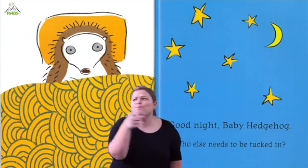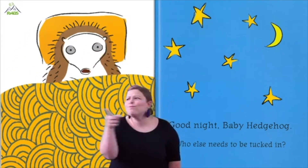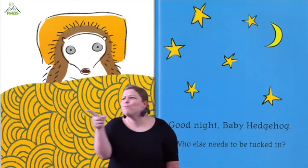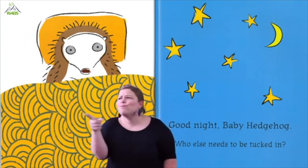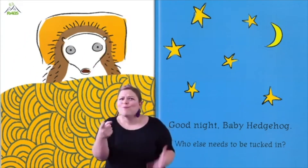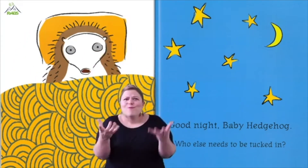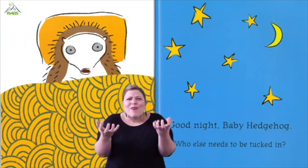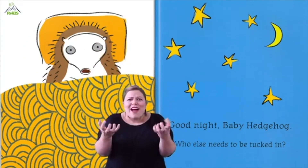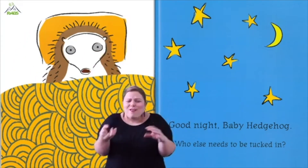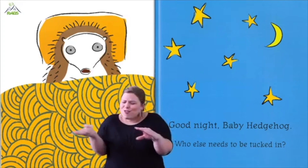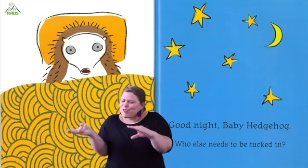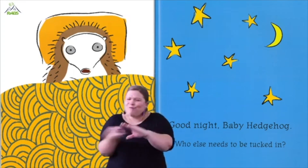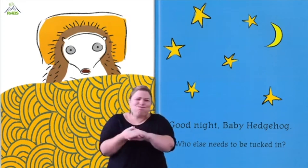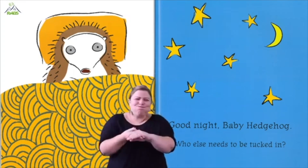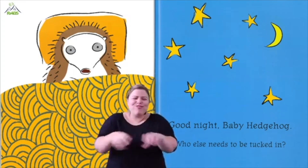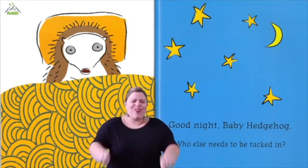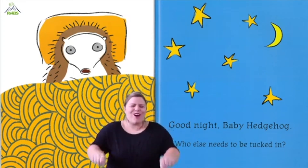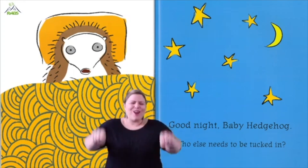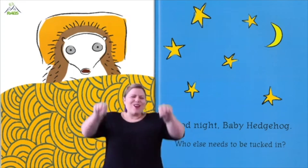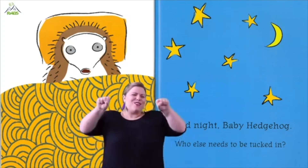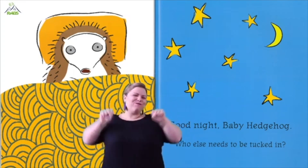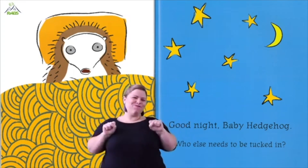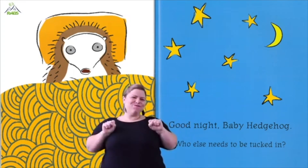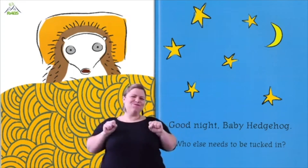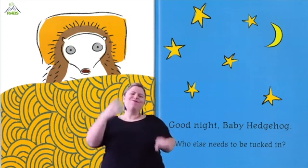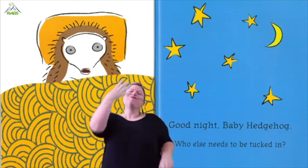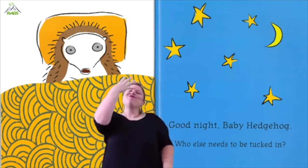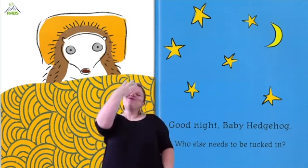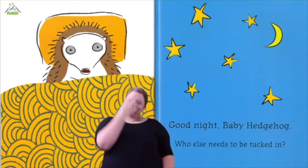Who else needs to be tucked in?